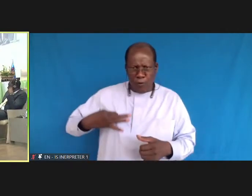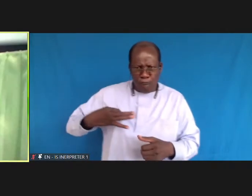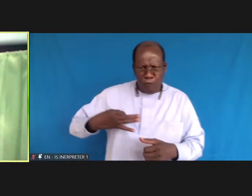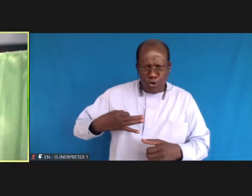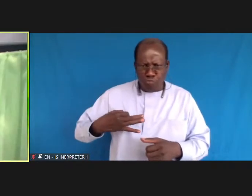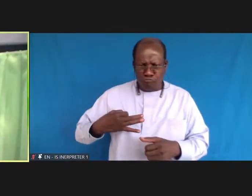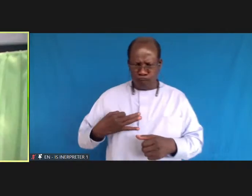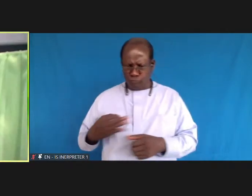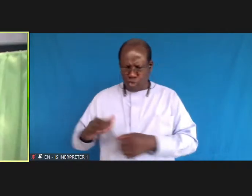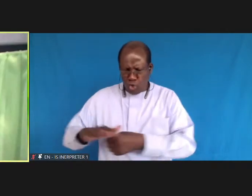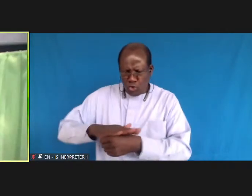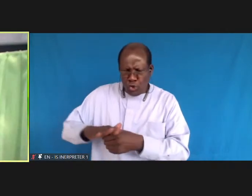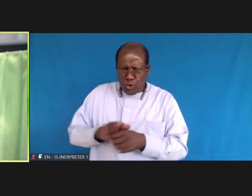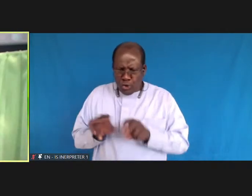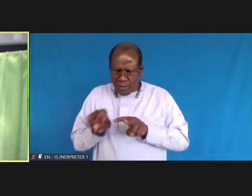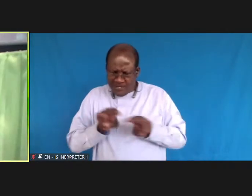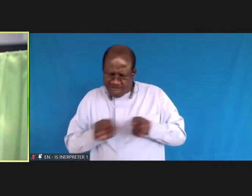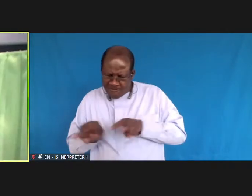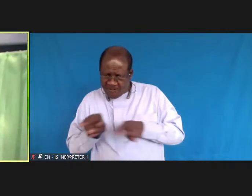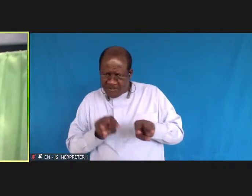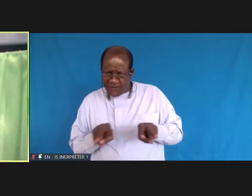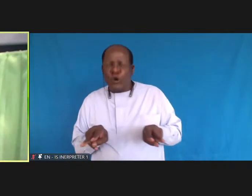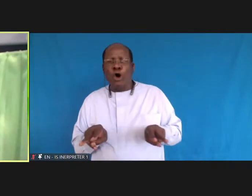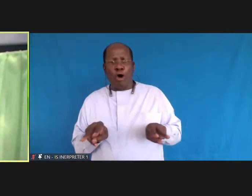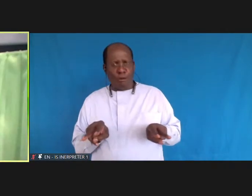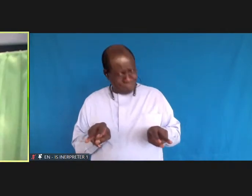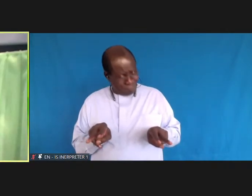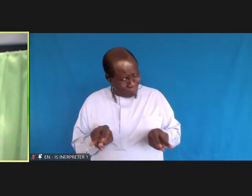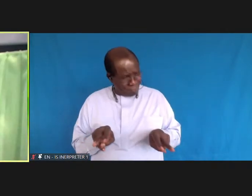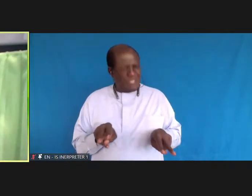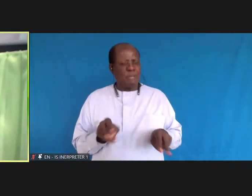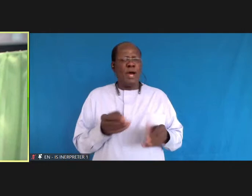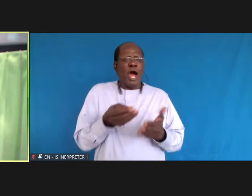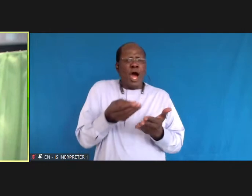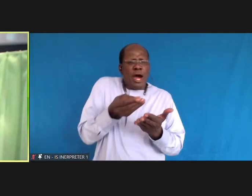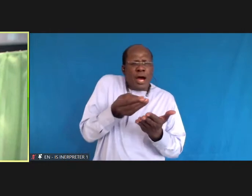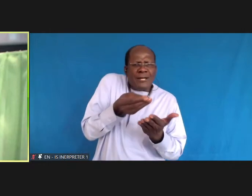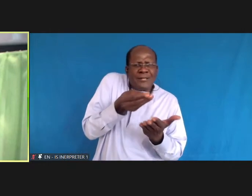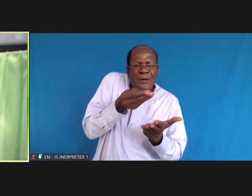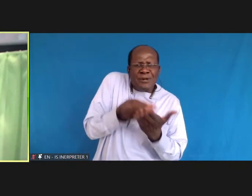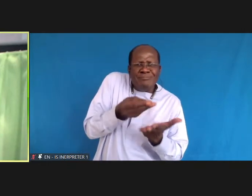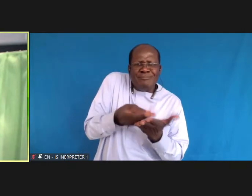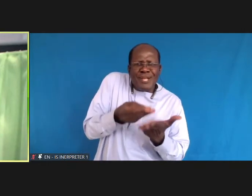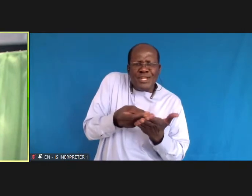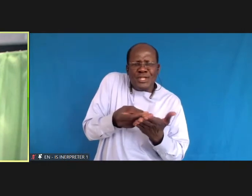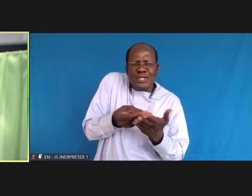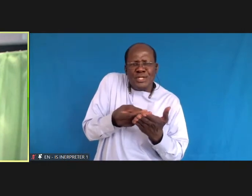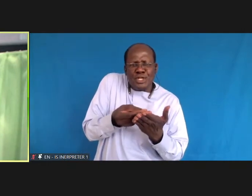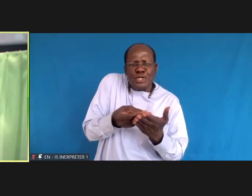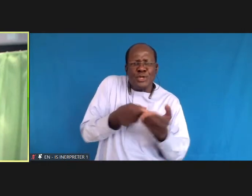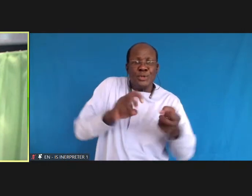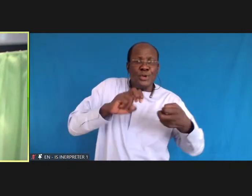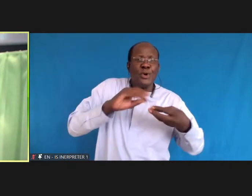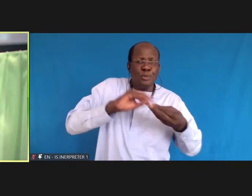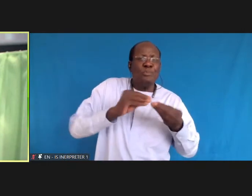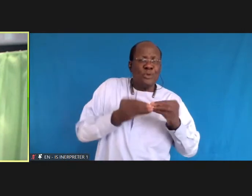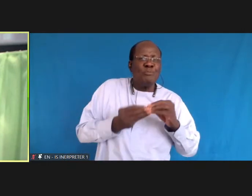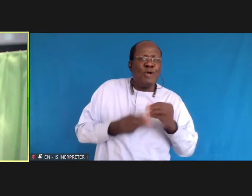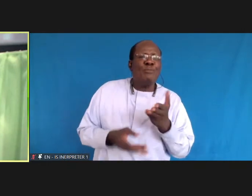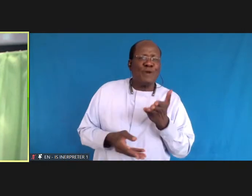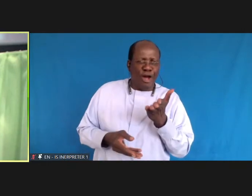the question of funding is still there. Now, at the local level, we also have to contribute, and what we